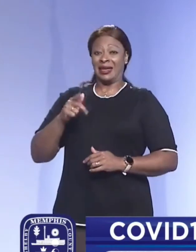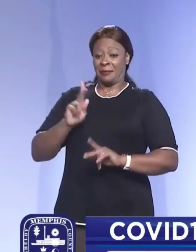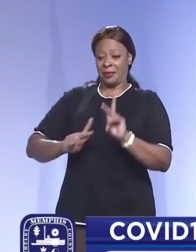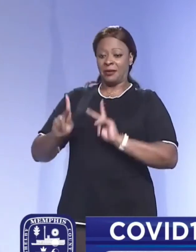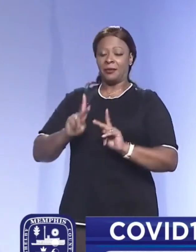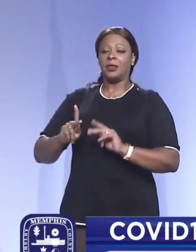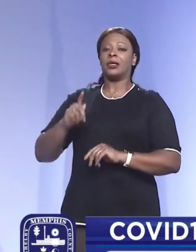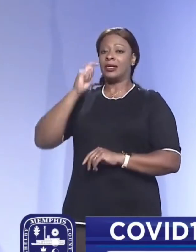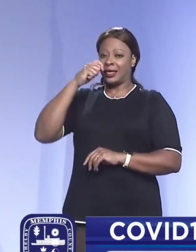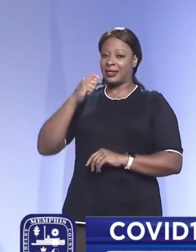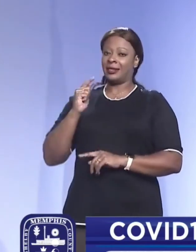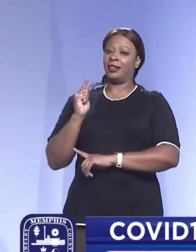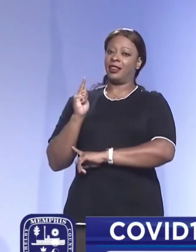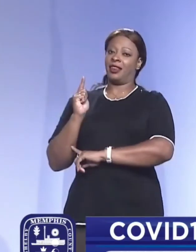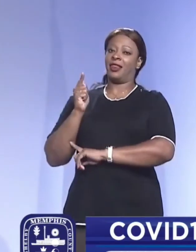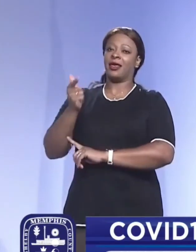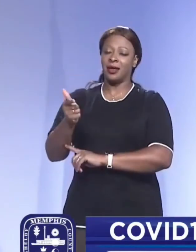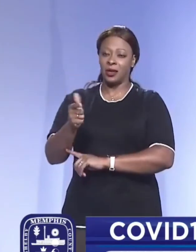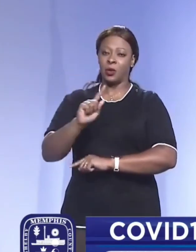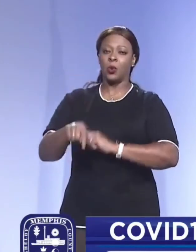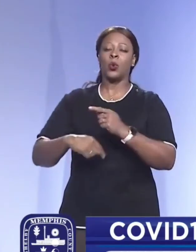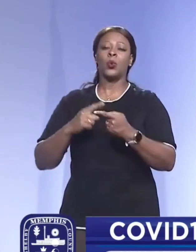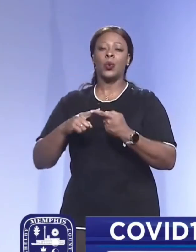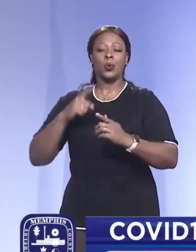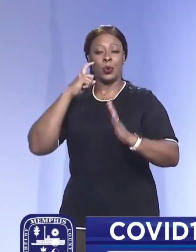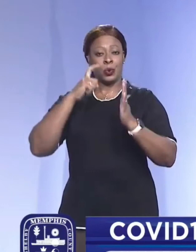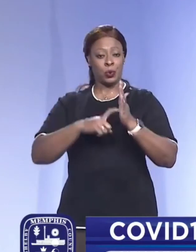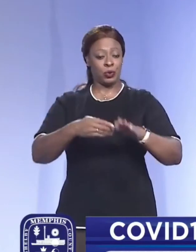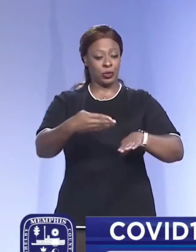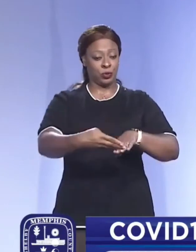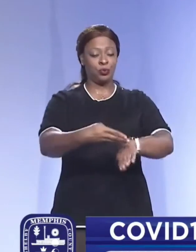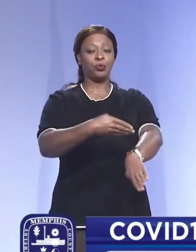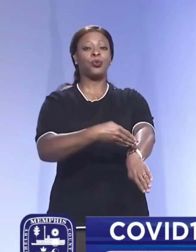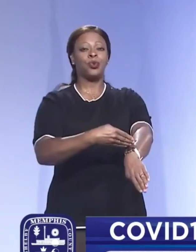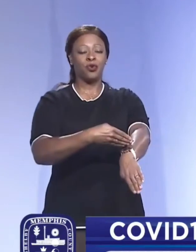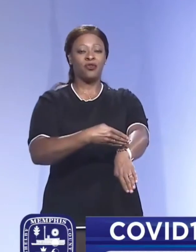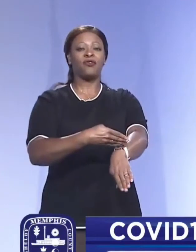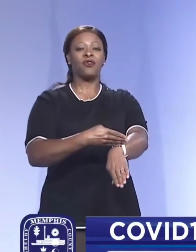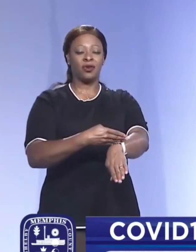we further improve our